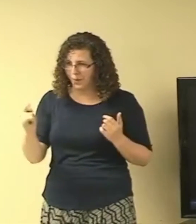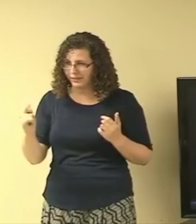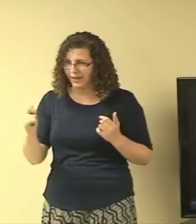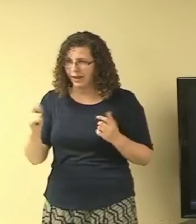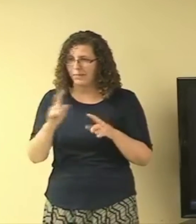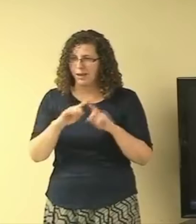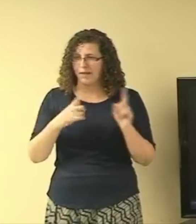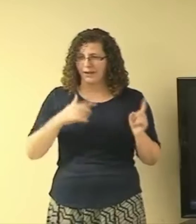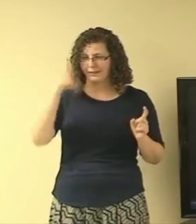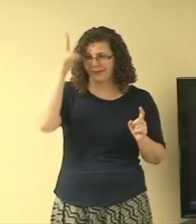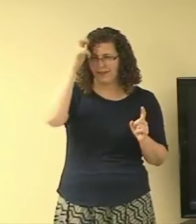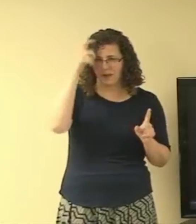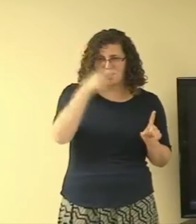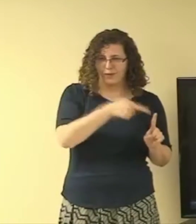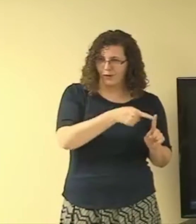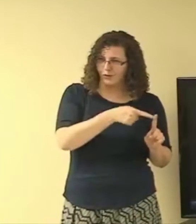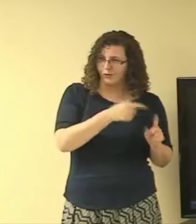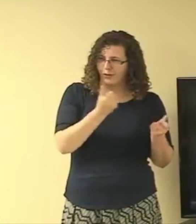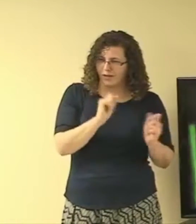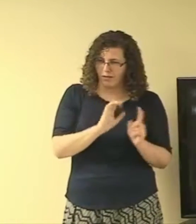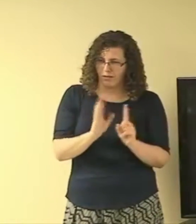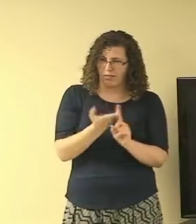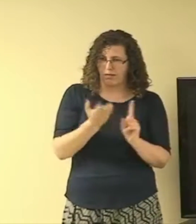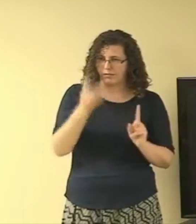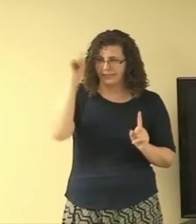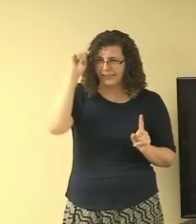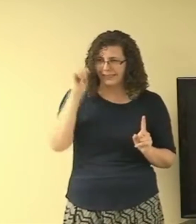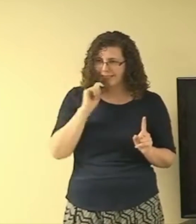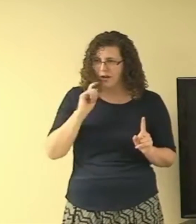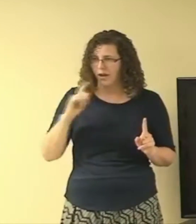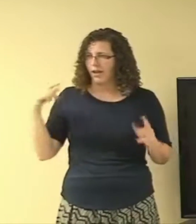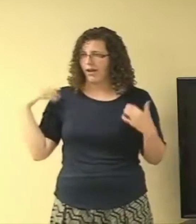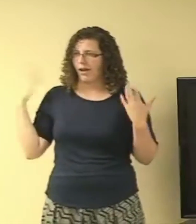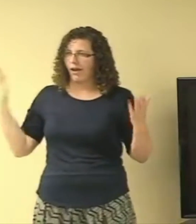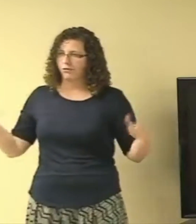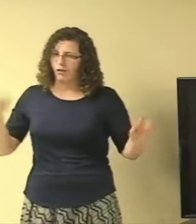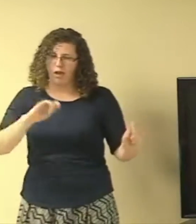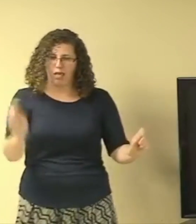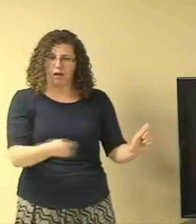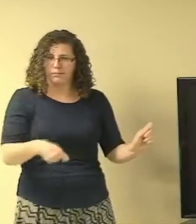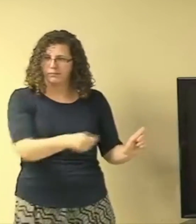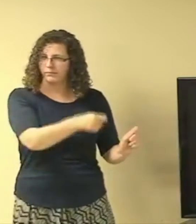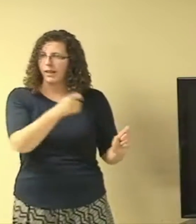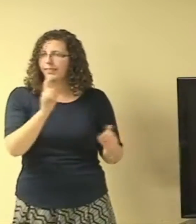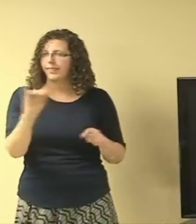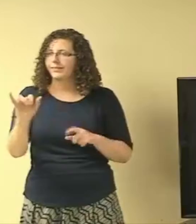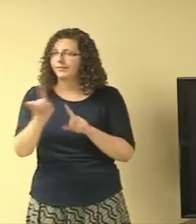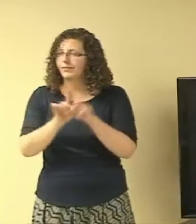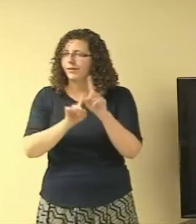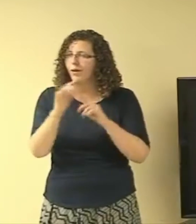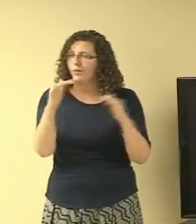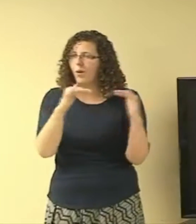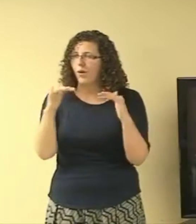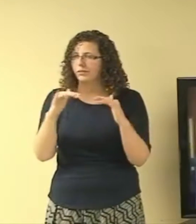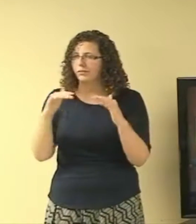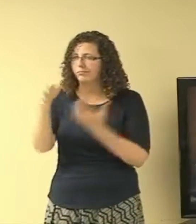my teenager, and he just goes, Star Wars kind of, you know? Star Wars meets Frank Peretti, right?